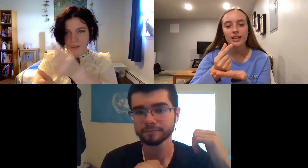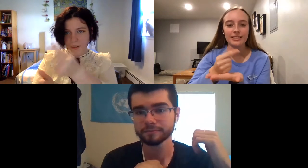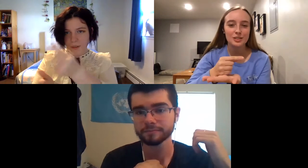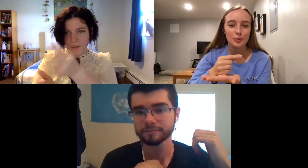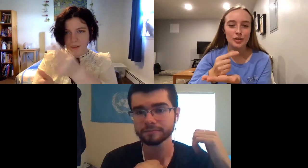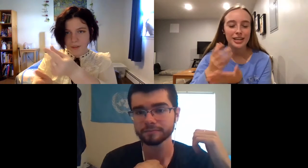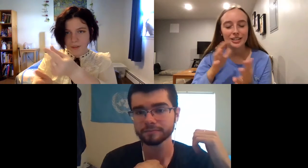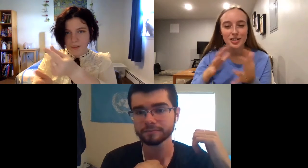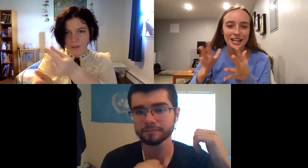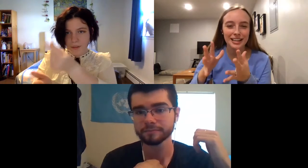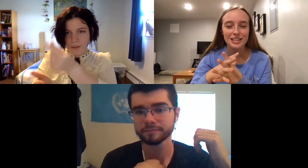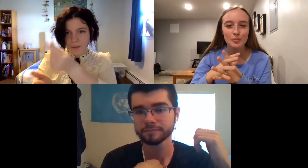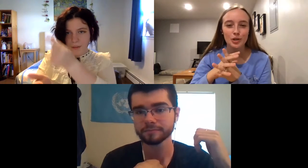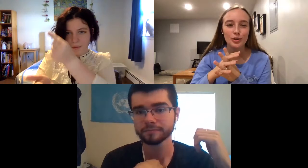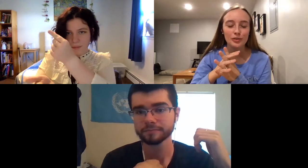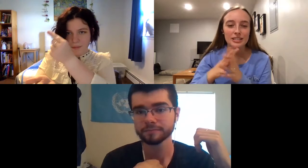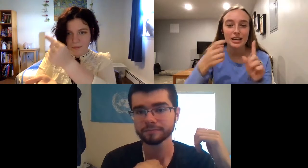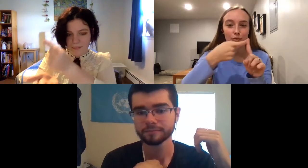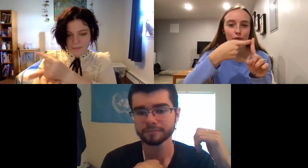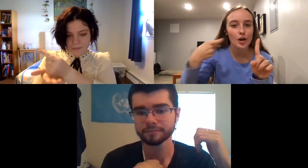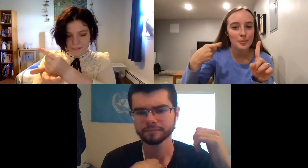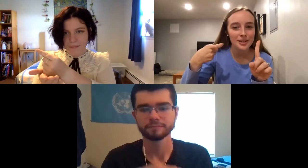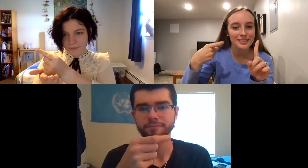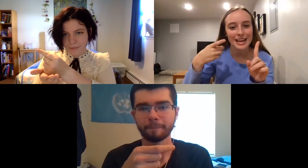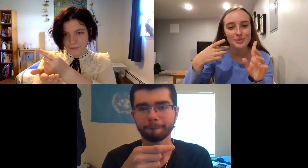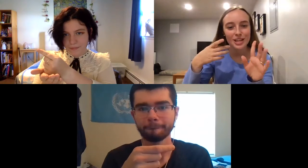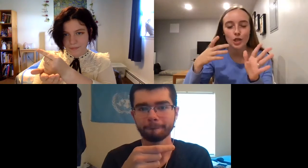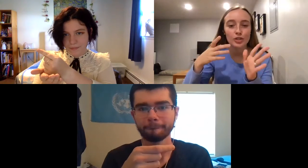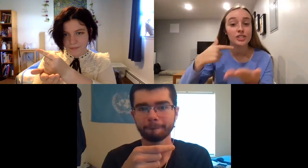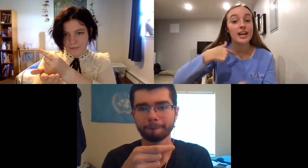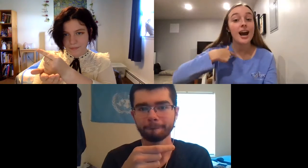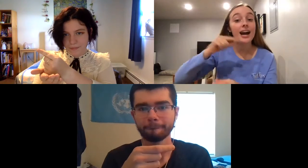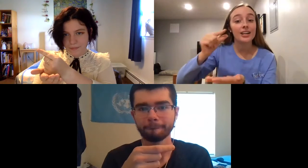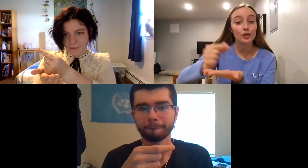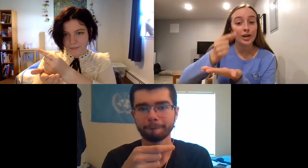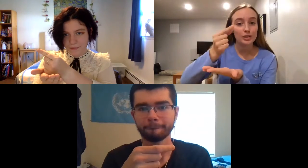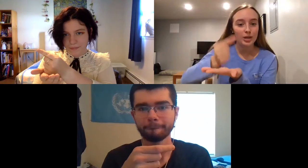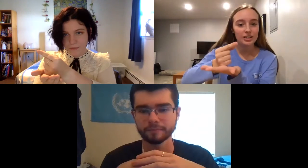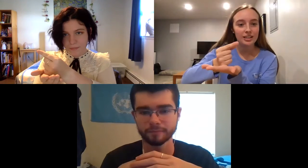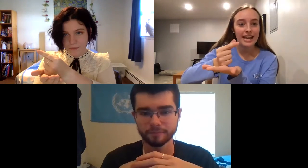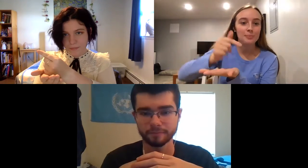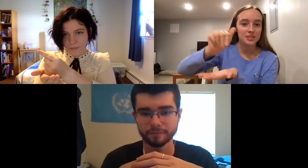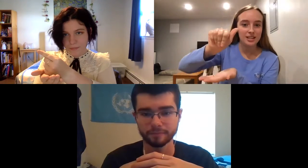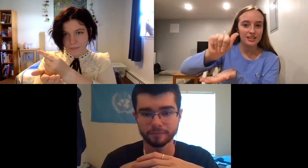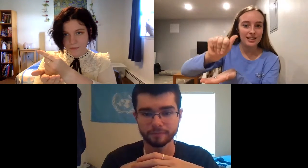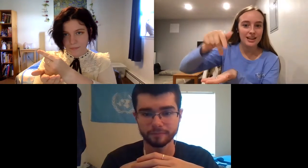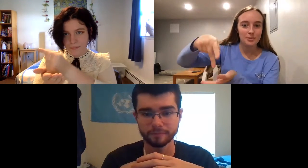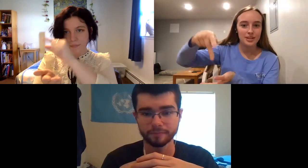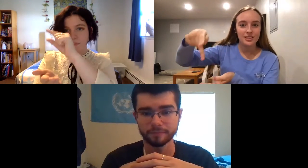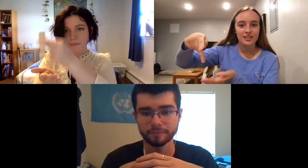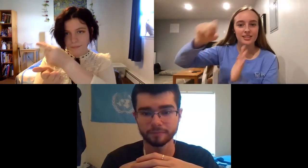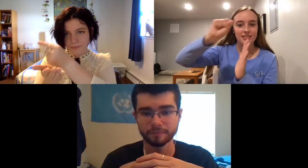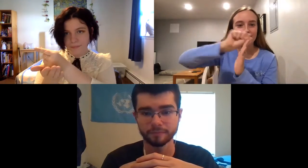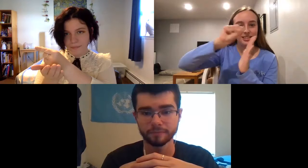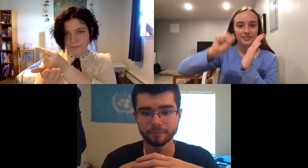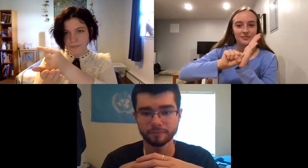Normally, and this is where the English kind of gets in, but you wouldn't really say from App State, you would just say I graduated App State, App